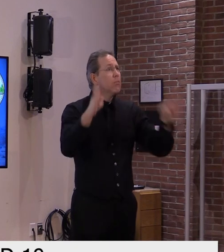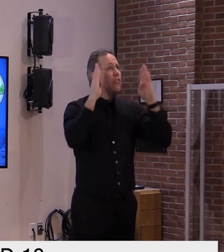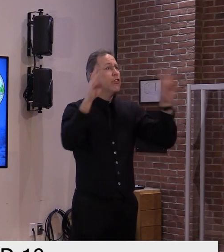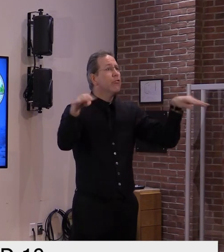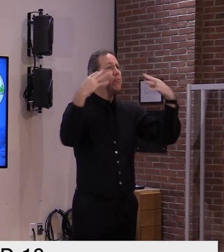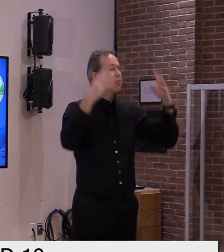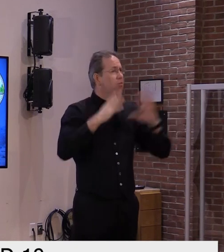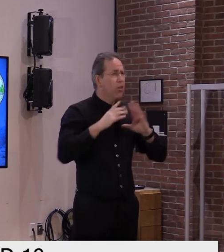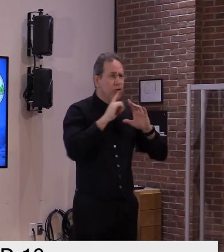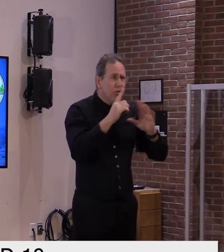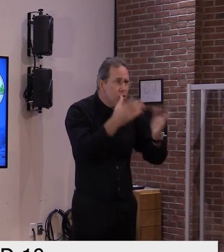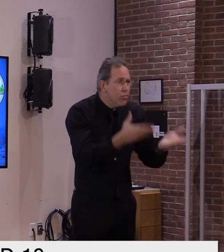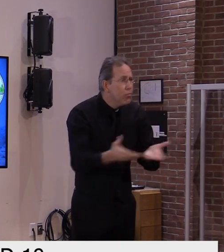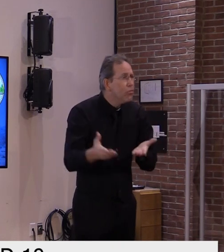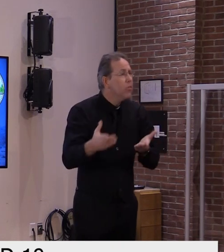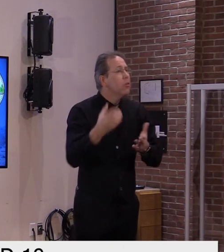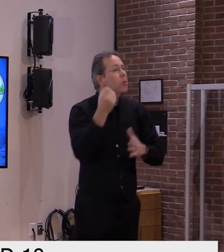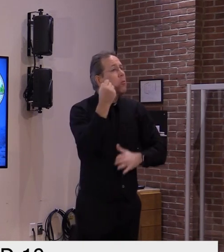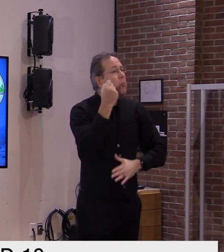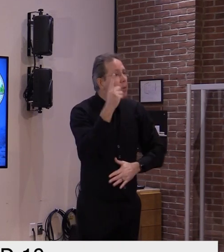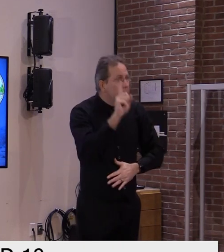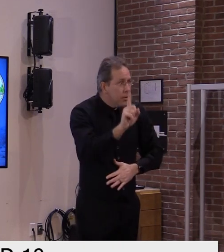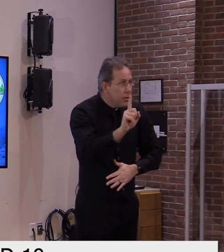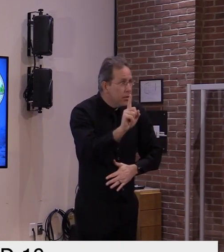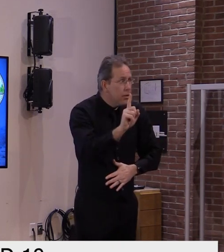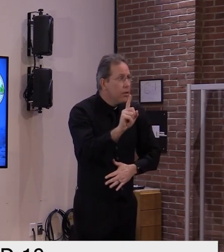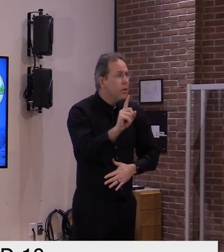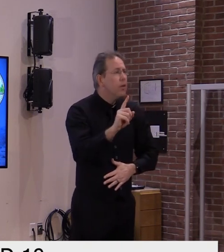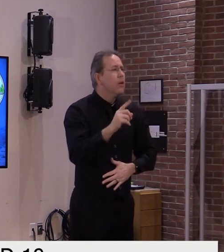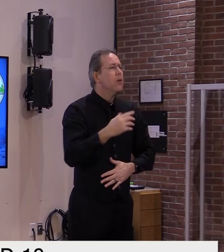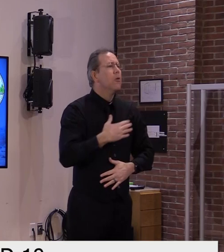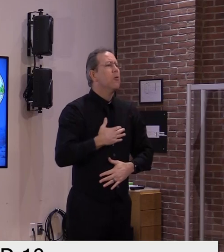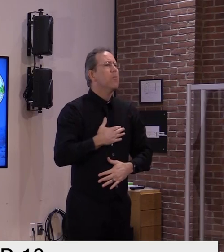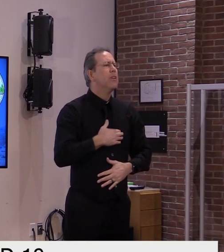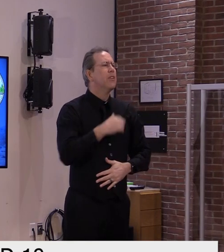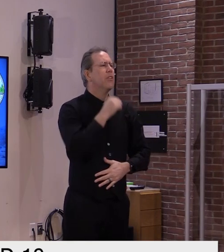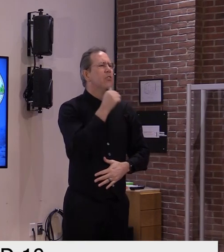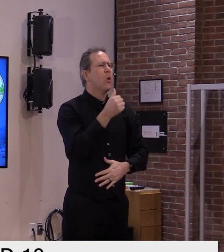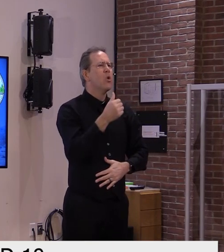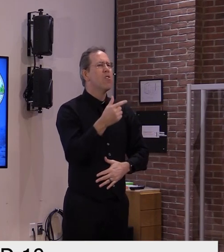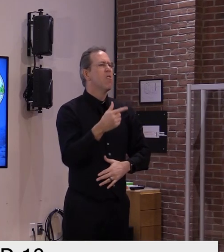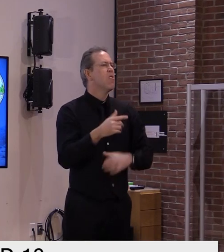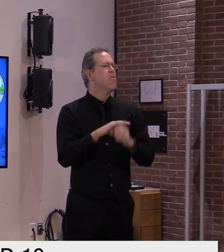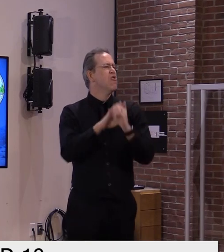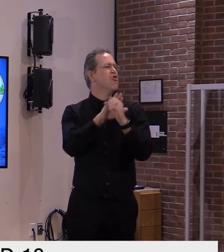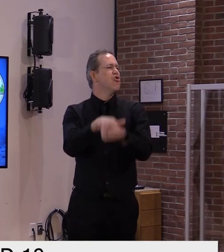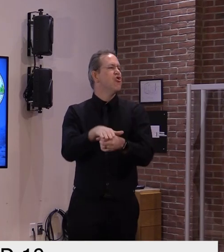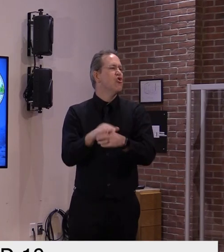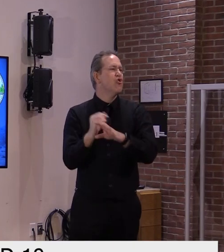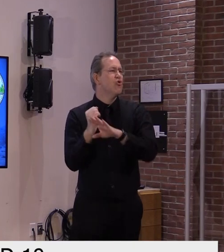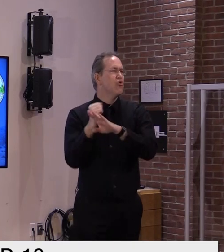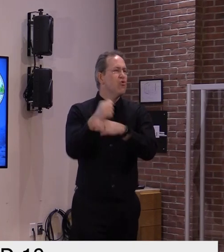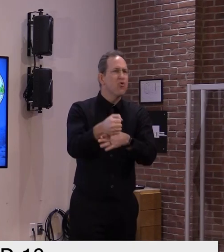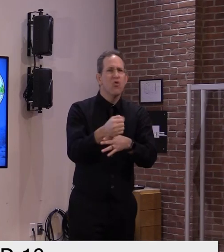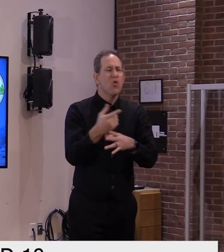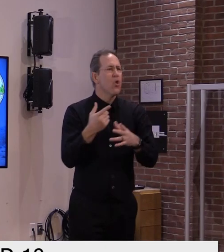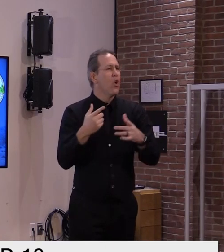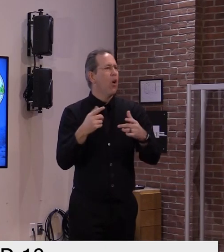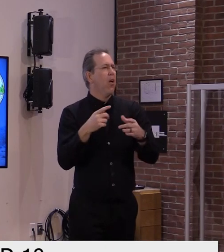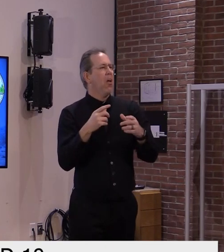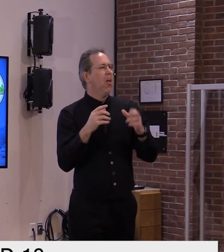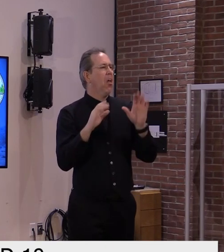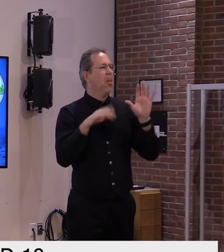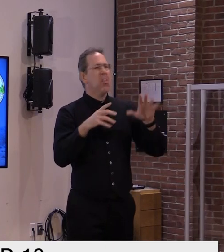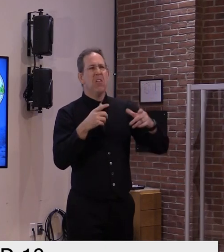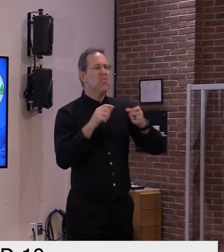But I would say, don't be played. Don't be used as a pawn by some of these extreme